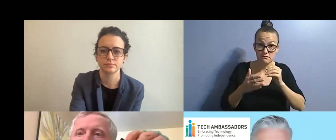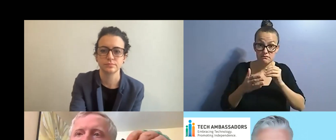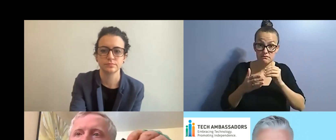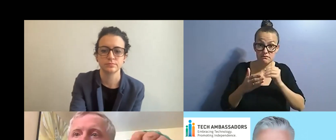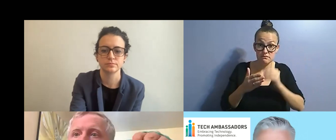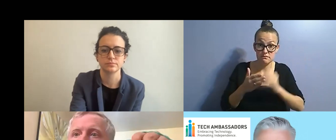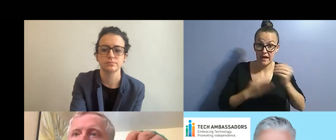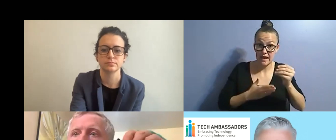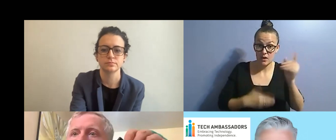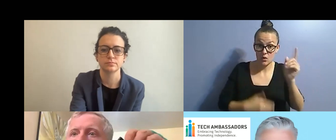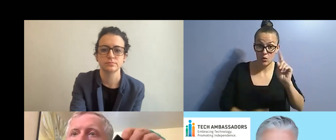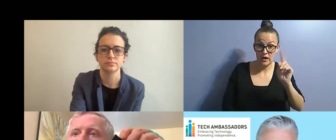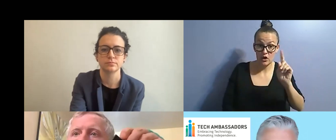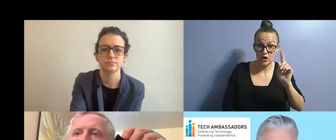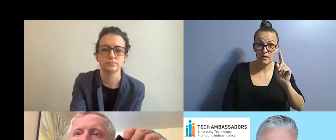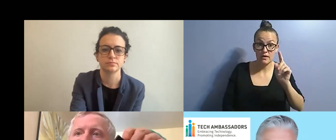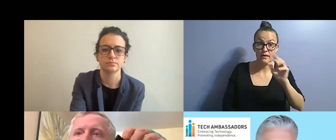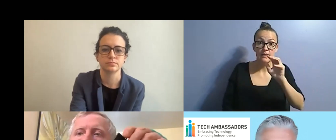called